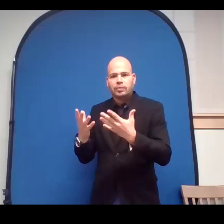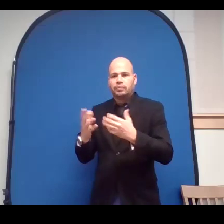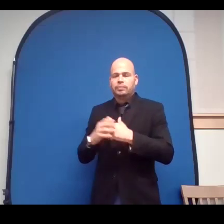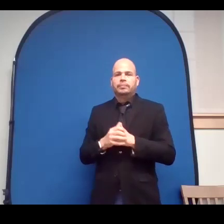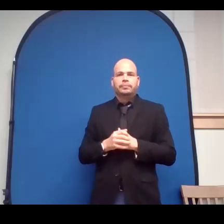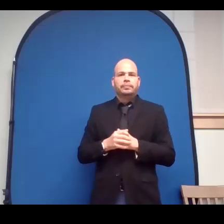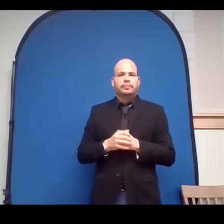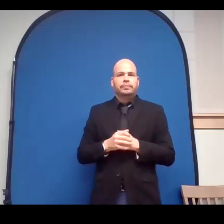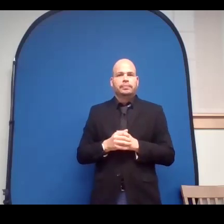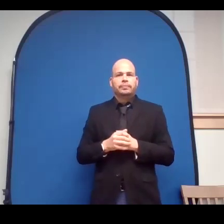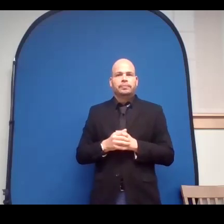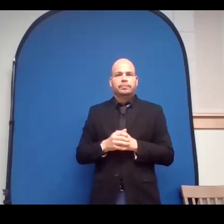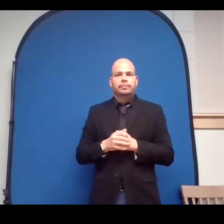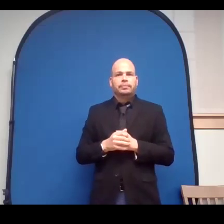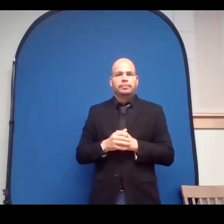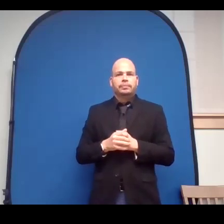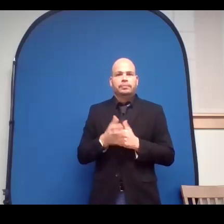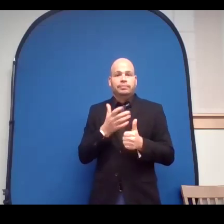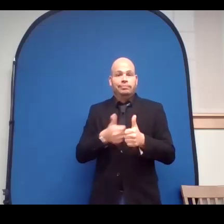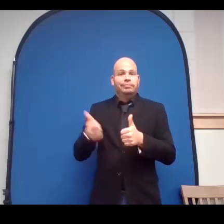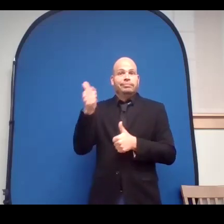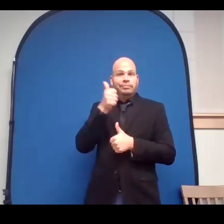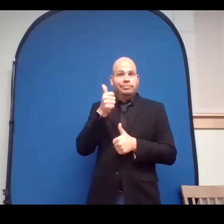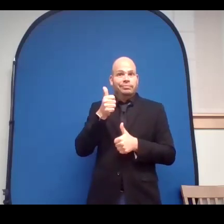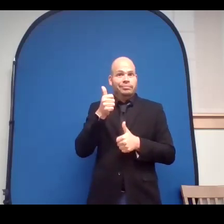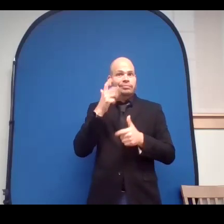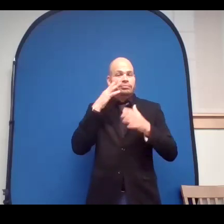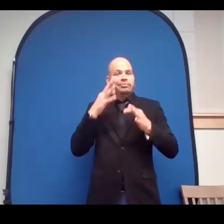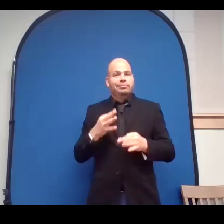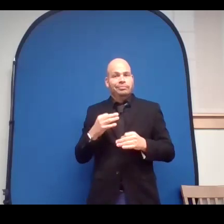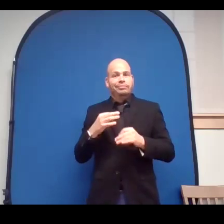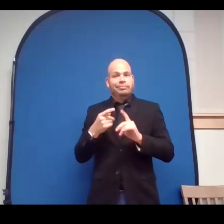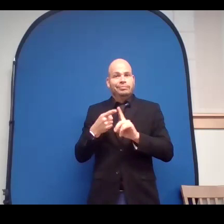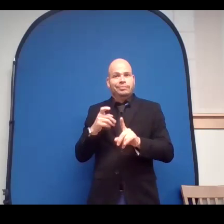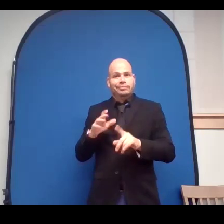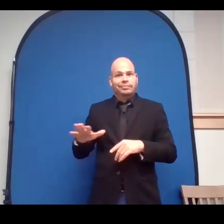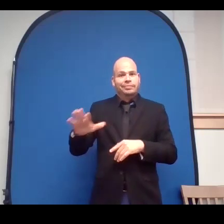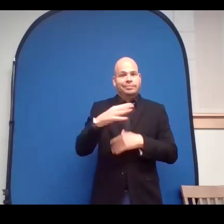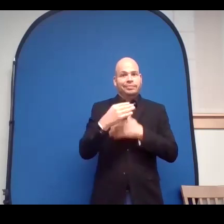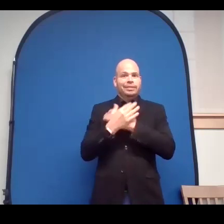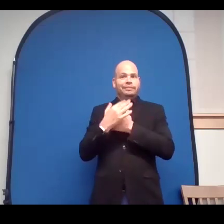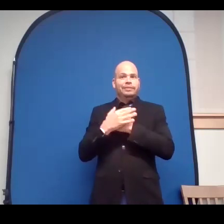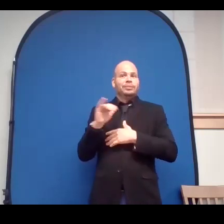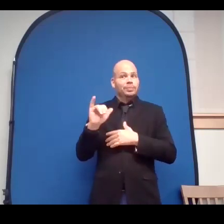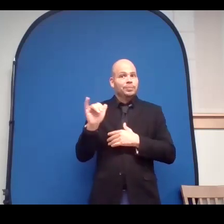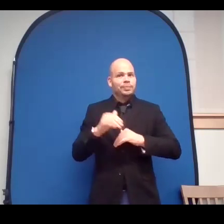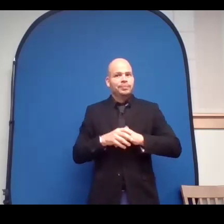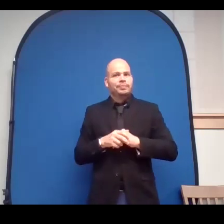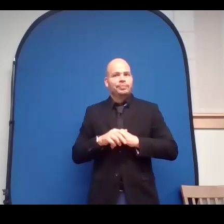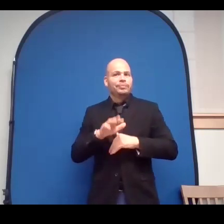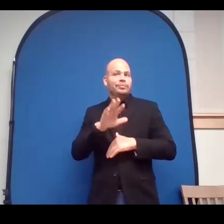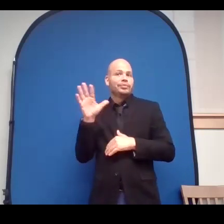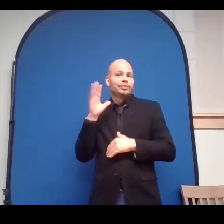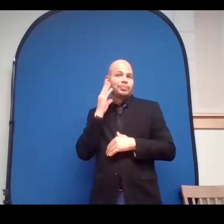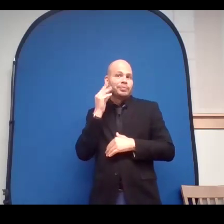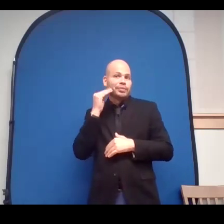that the decision for a command that I decided that based on their advice and guidance, as well as their experience, that a command directed